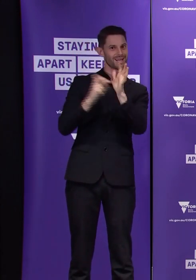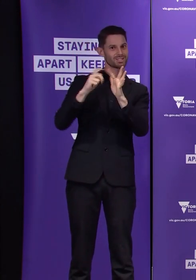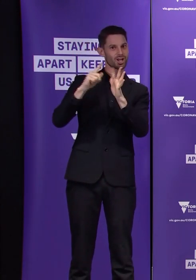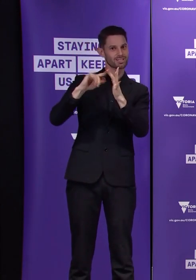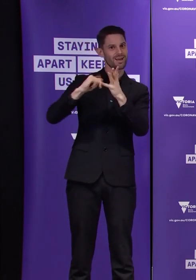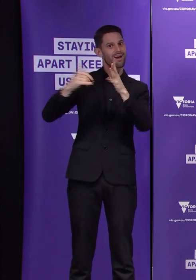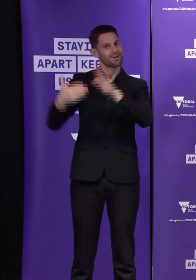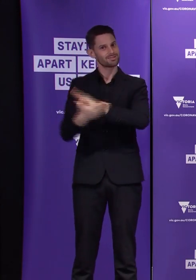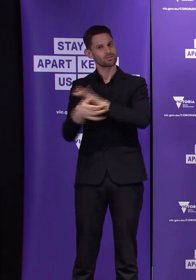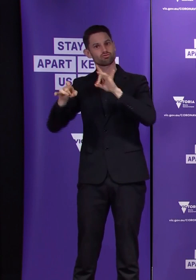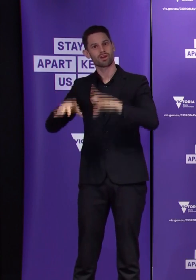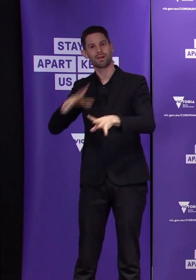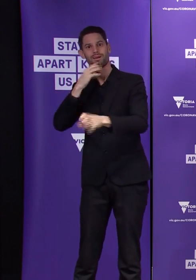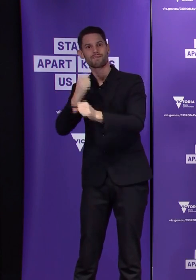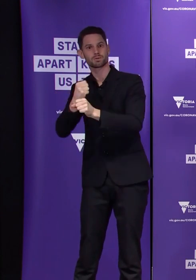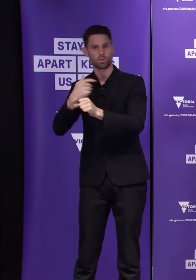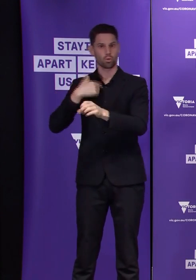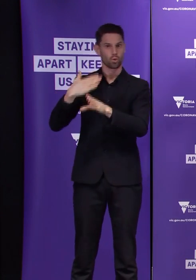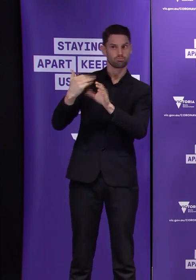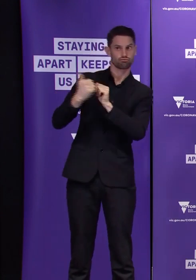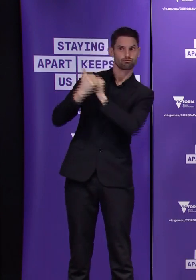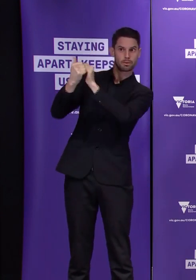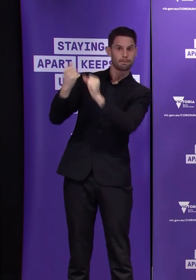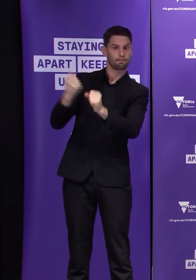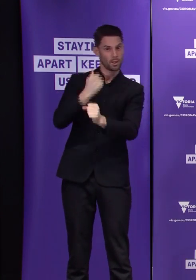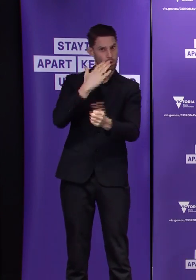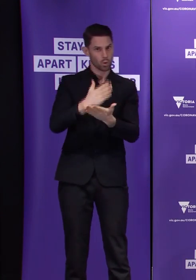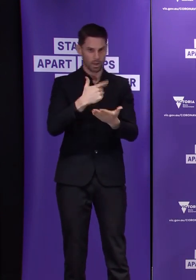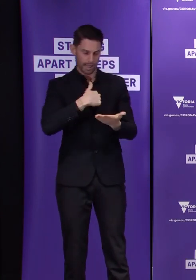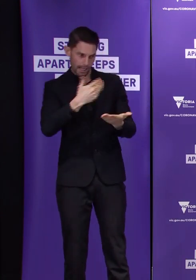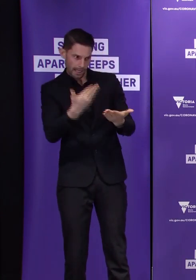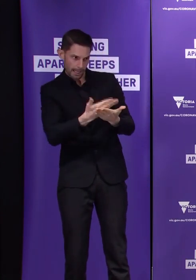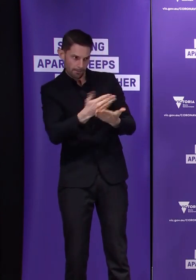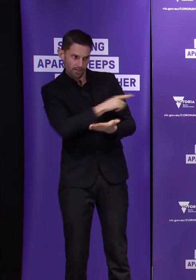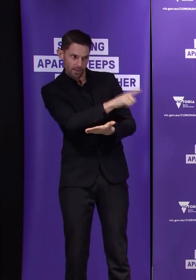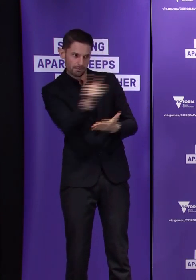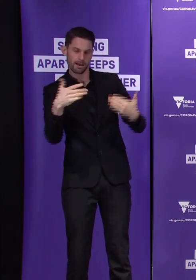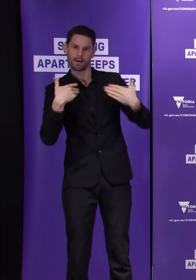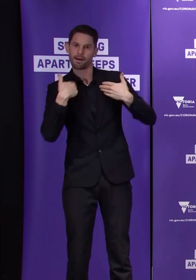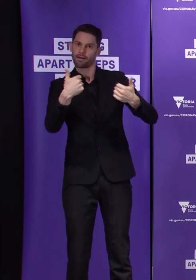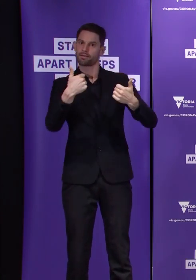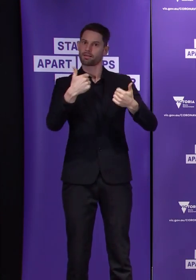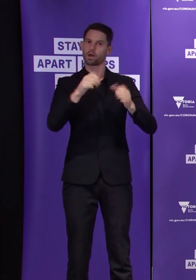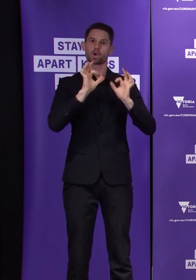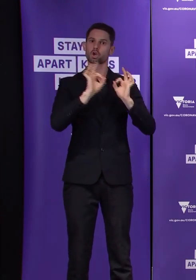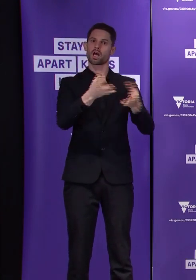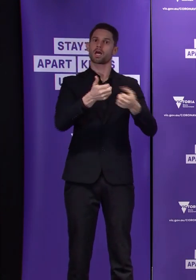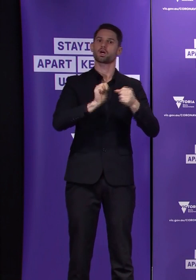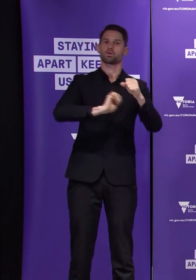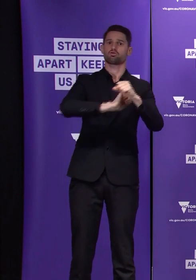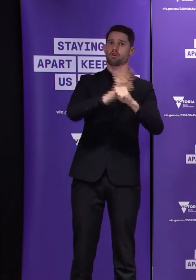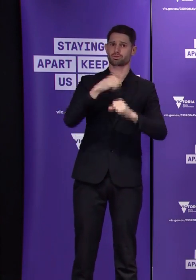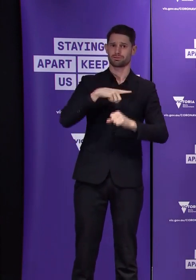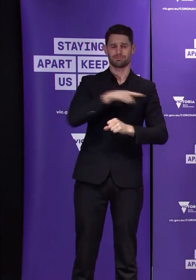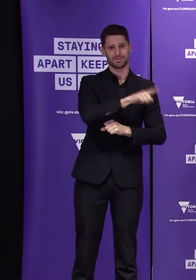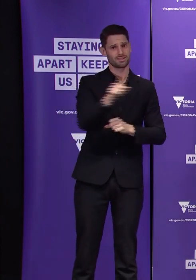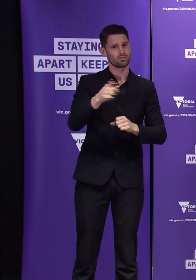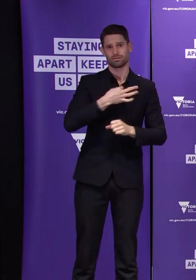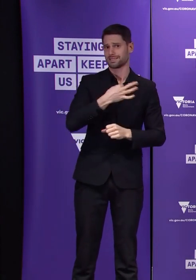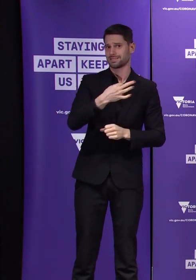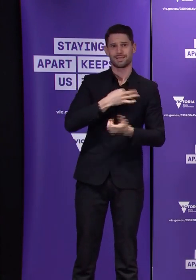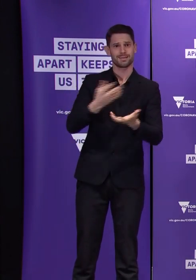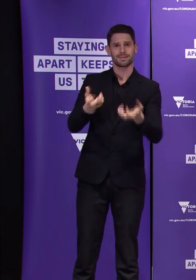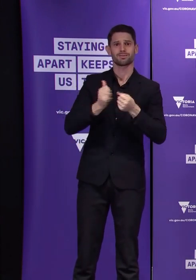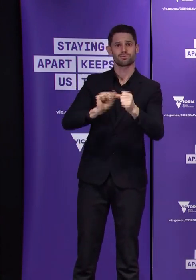really important that we look after the most vulnerable, and that's exactly what's happening here right across what is essentially not